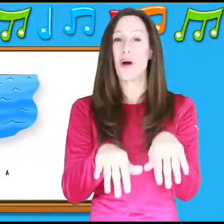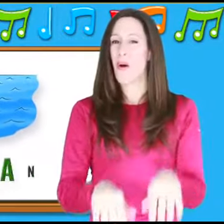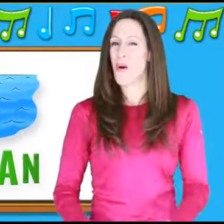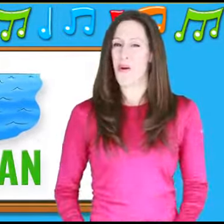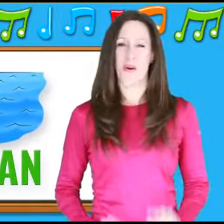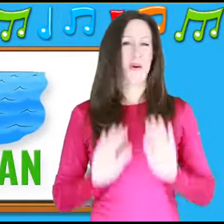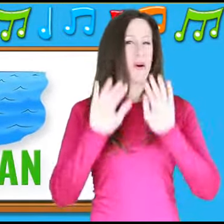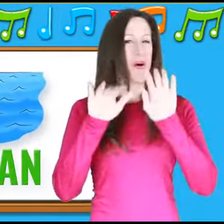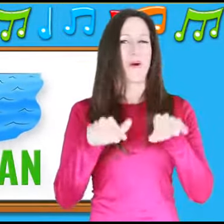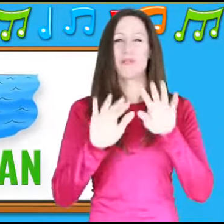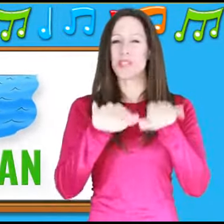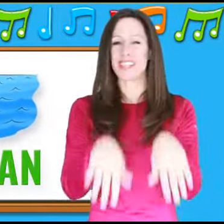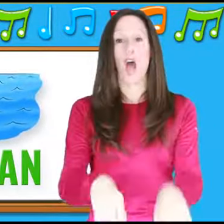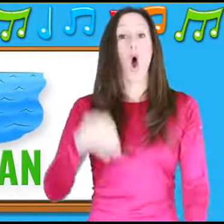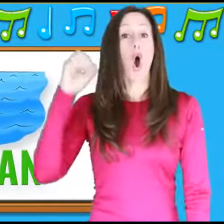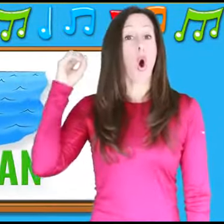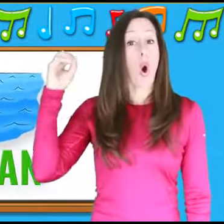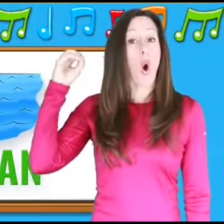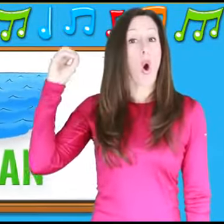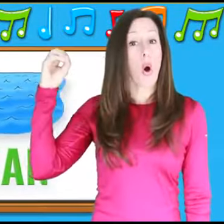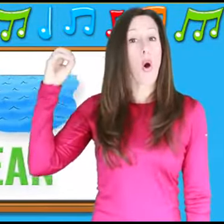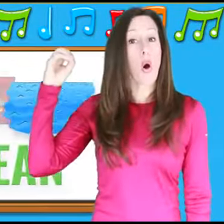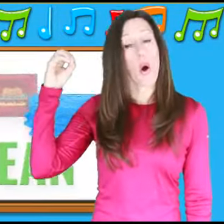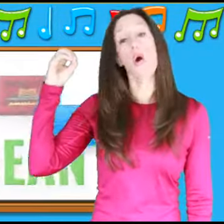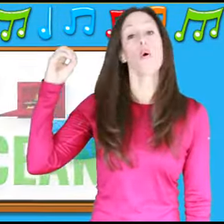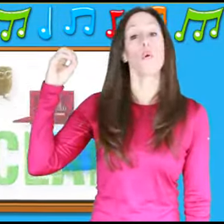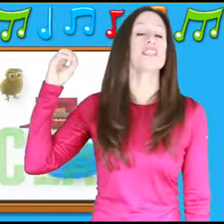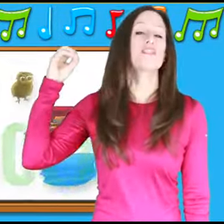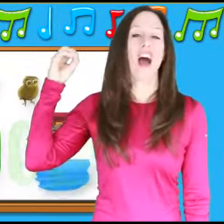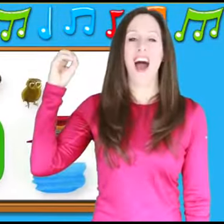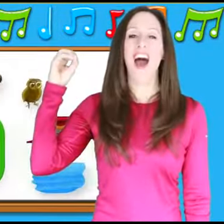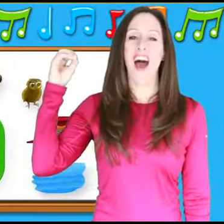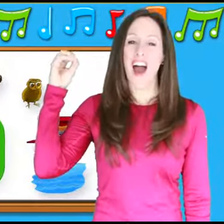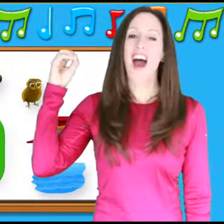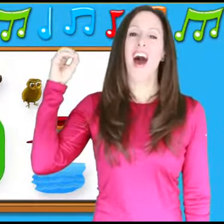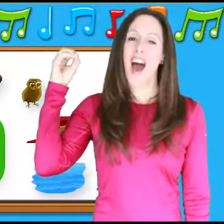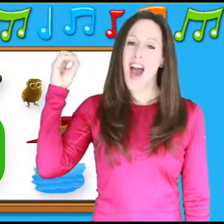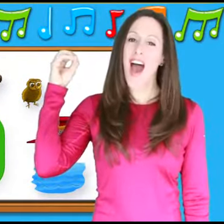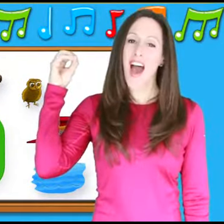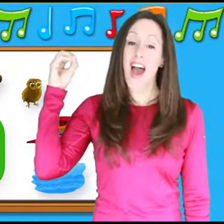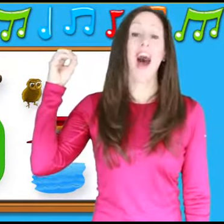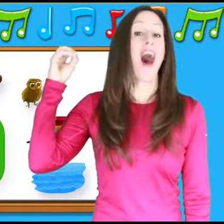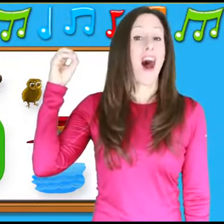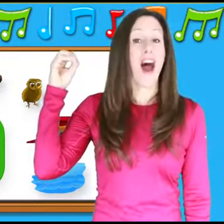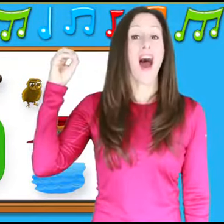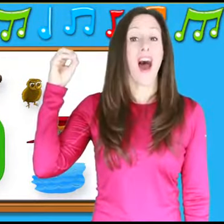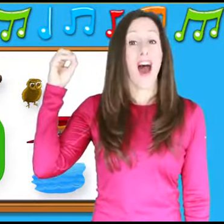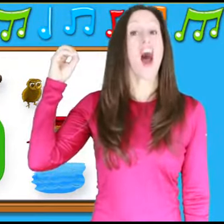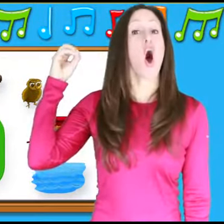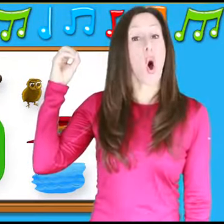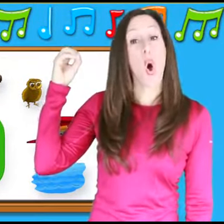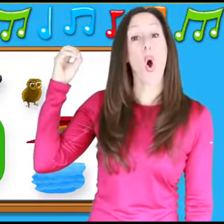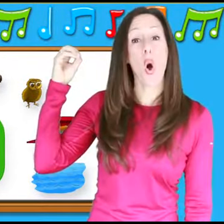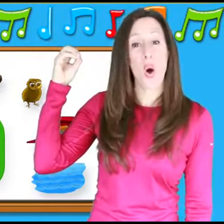O-O-Ocean O is for A-A-A Good